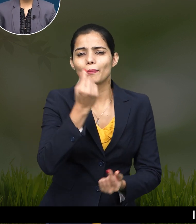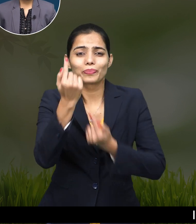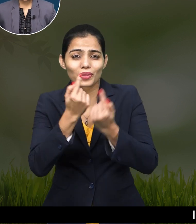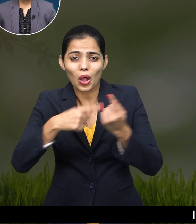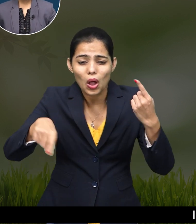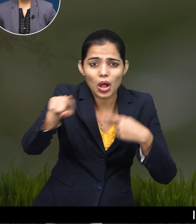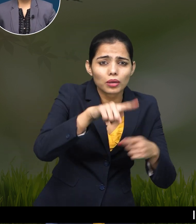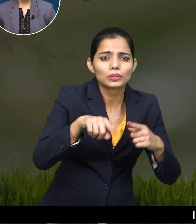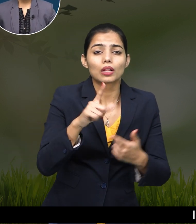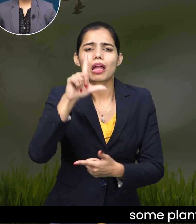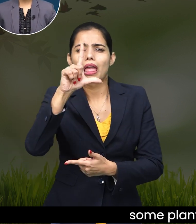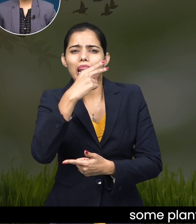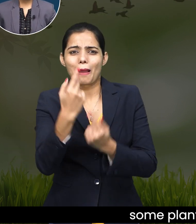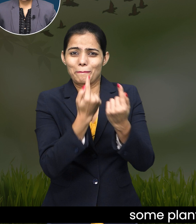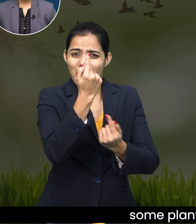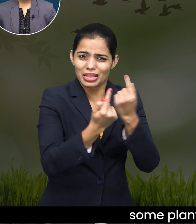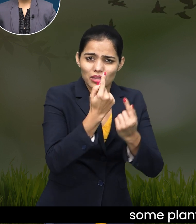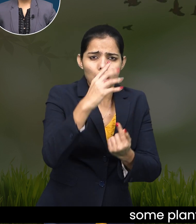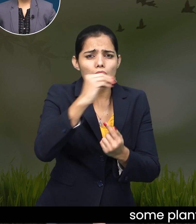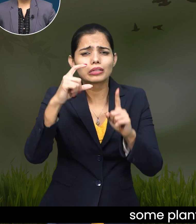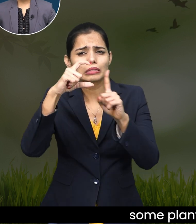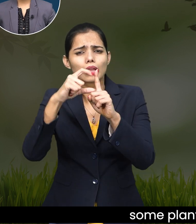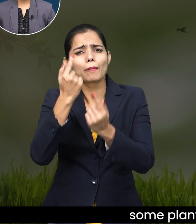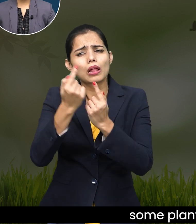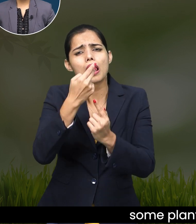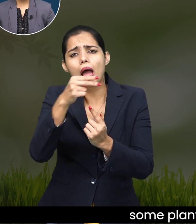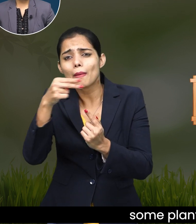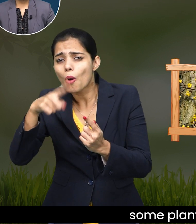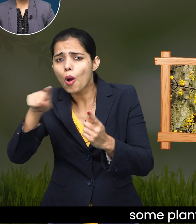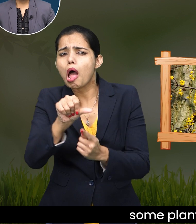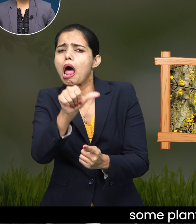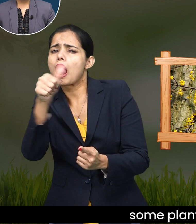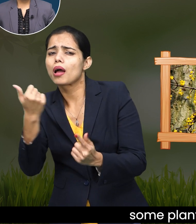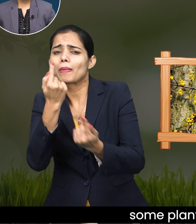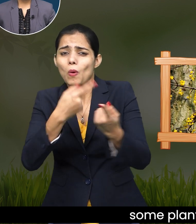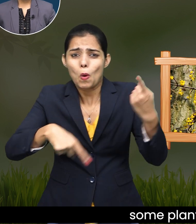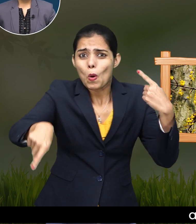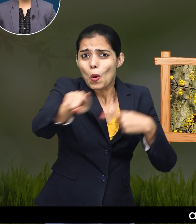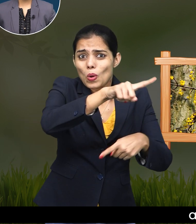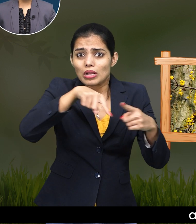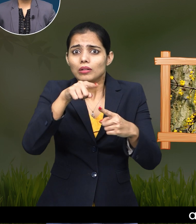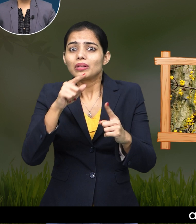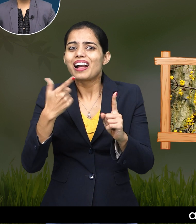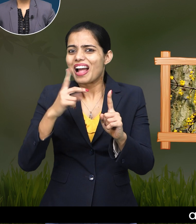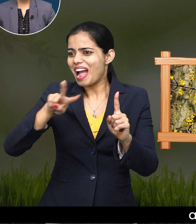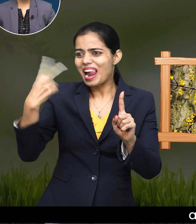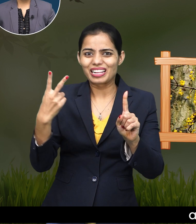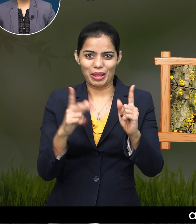In contrast, some plants such as loranthus and